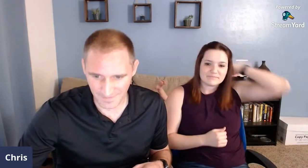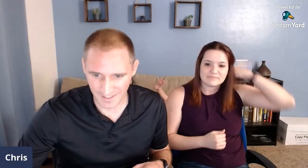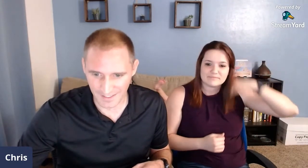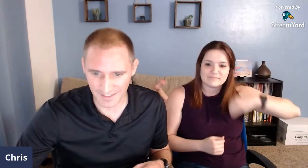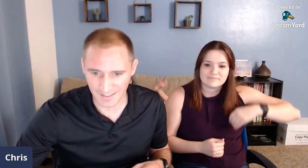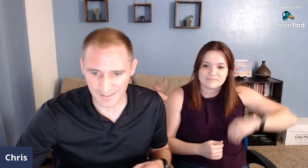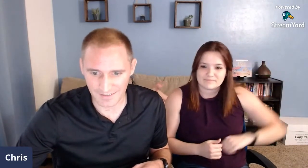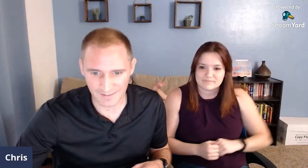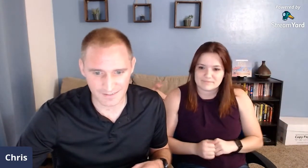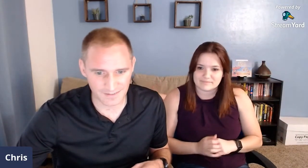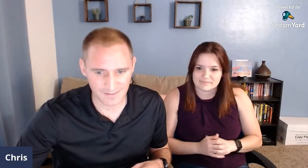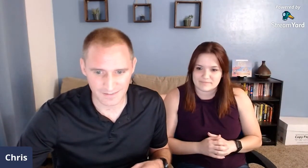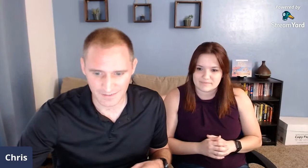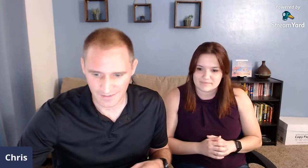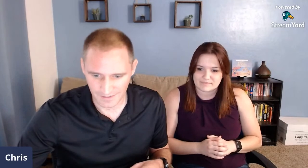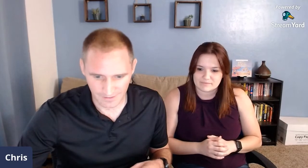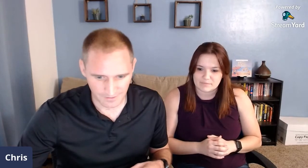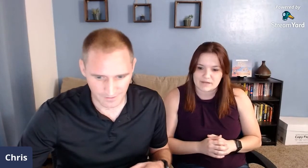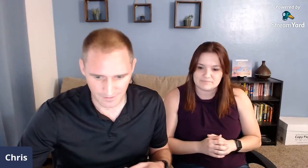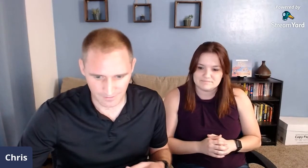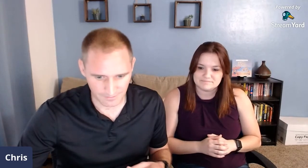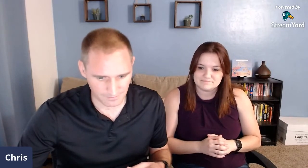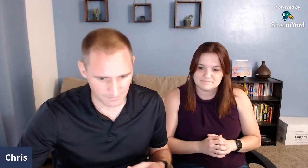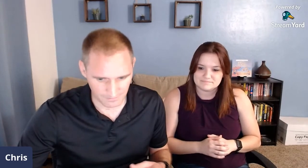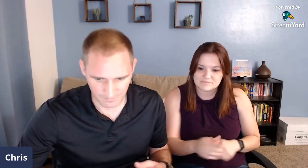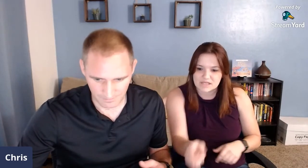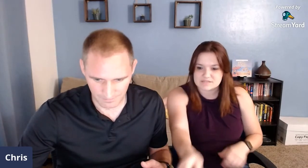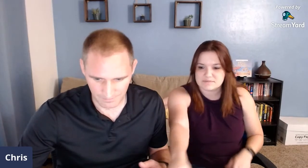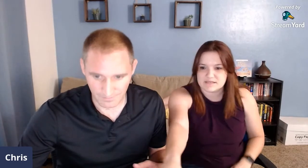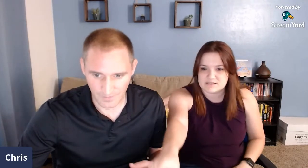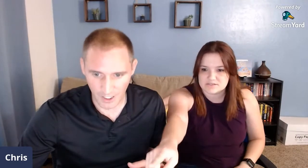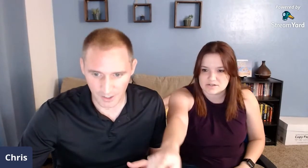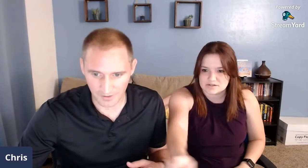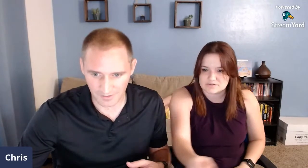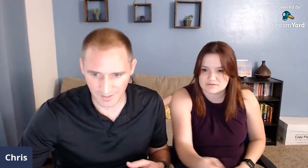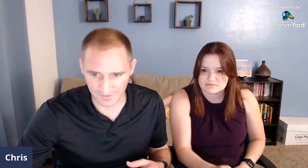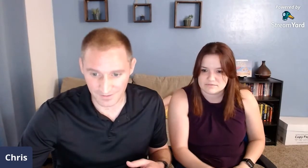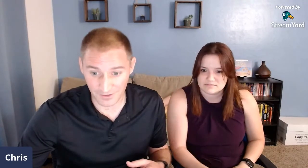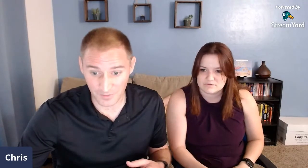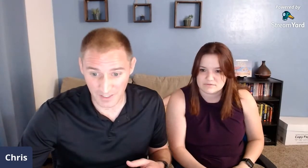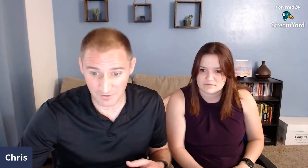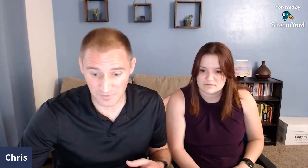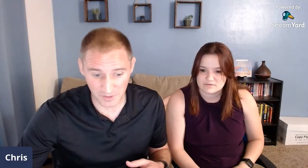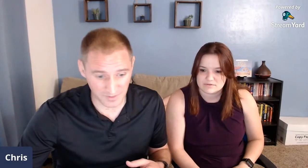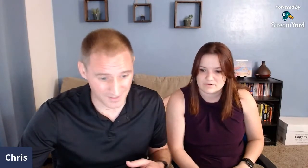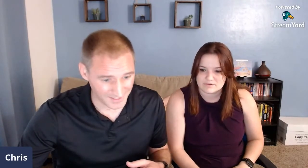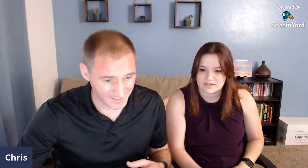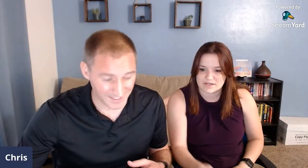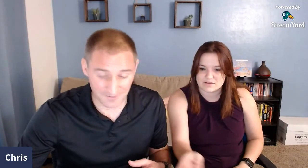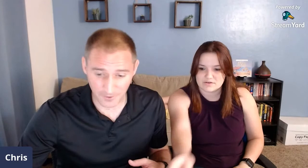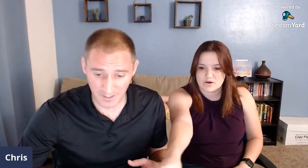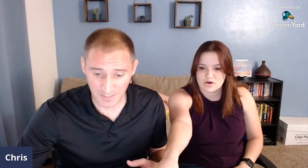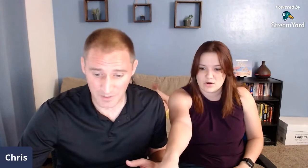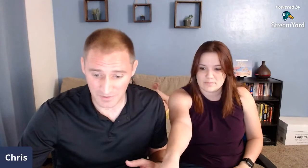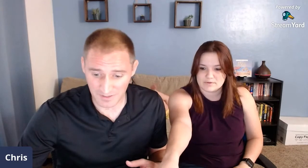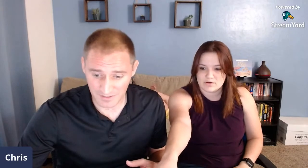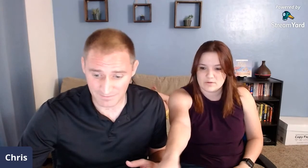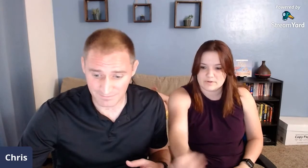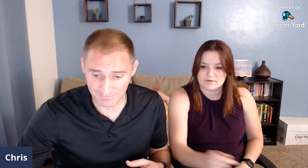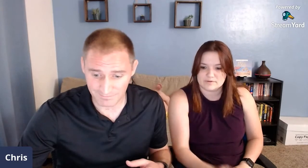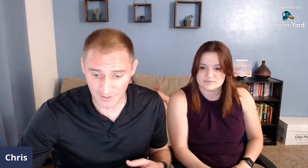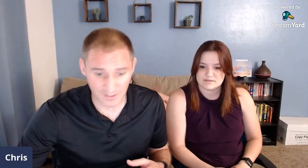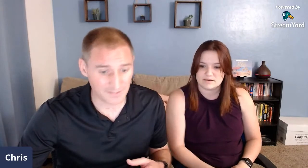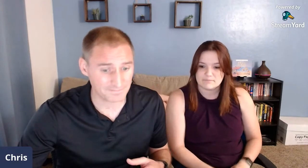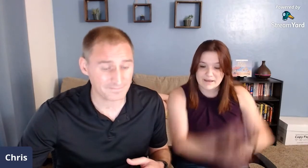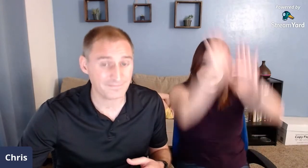Okay, and Bottom. It's because I have too many rooms open. there you Yeah, go. 48 people tonight.